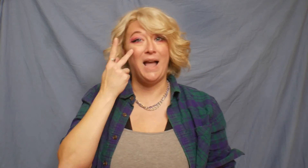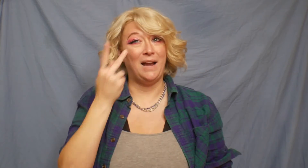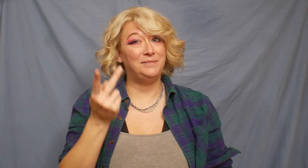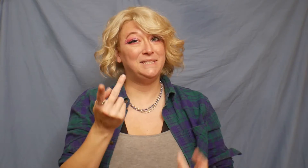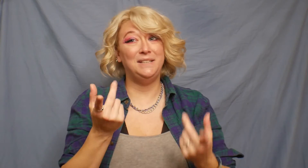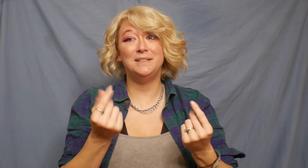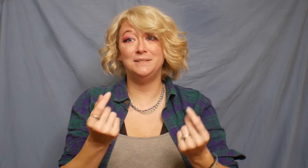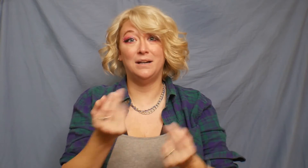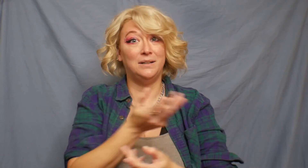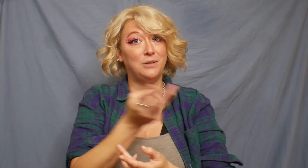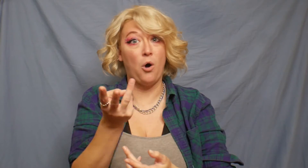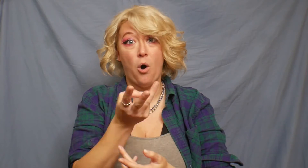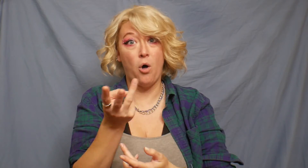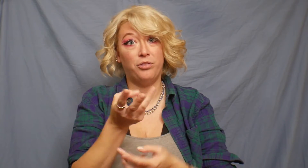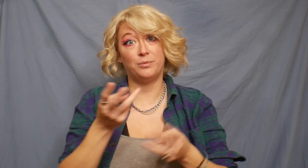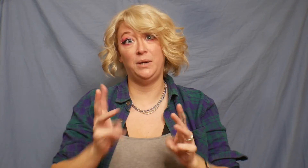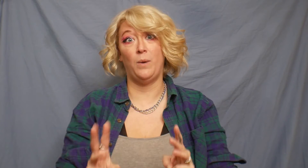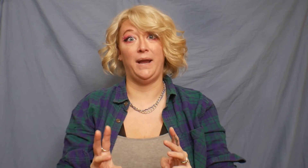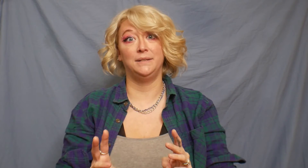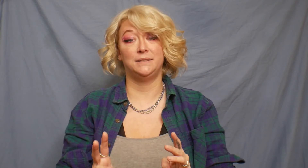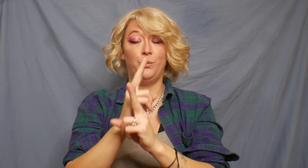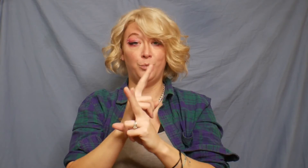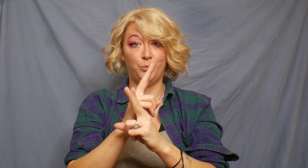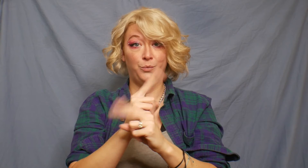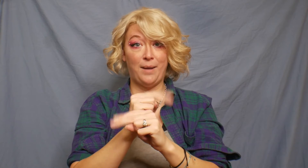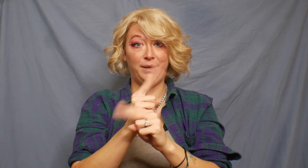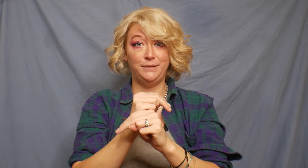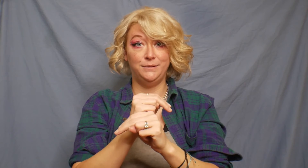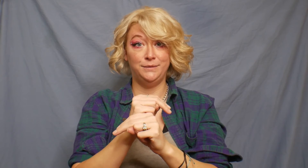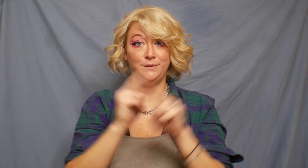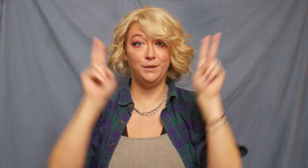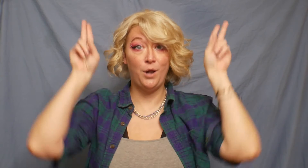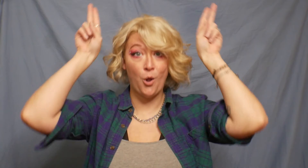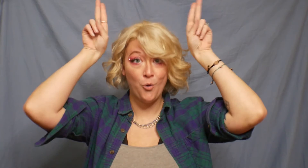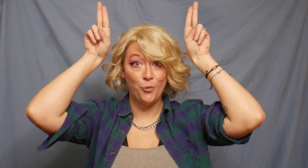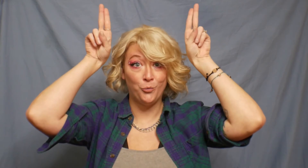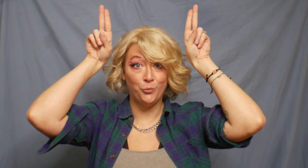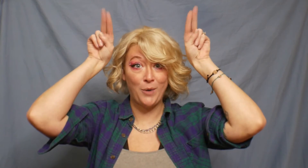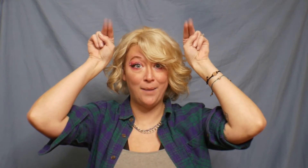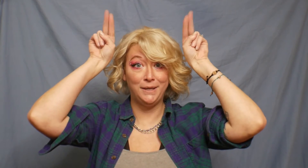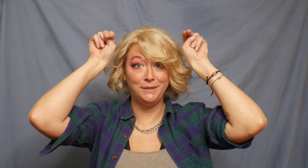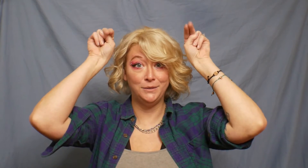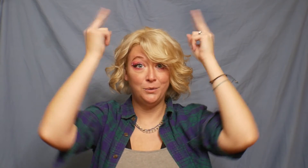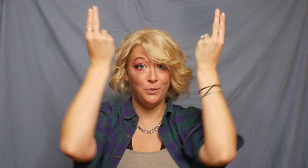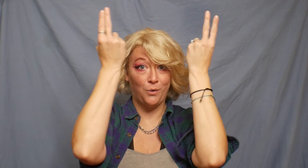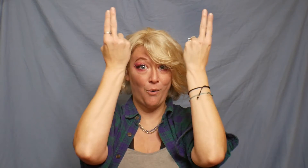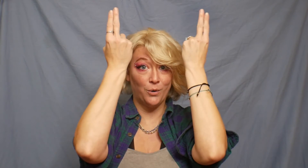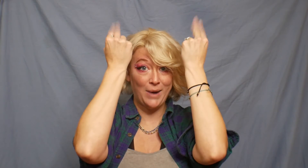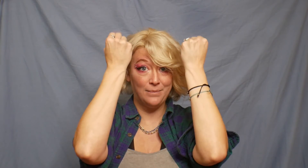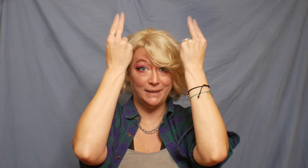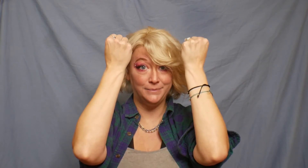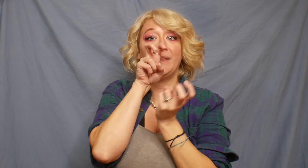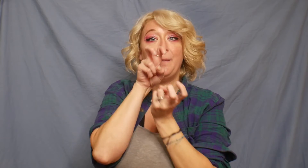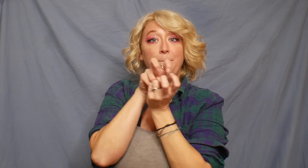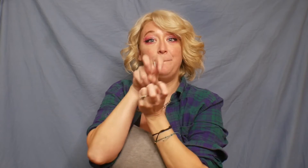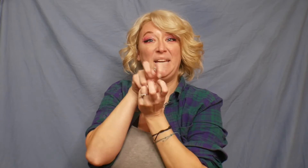I've seen it done all 3 ways. Rabbit, rabbit, or rabbit.